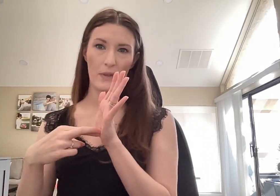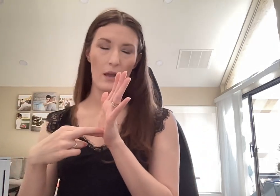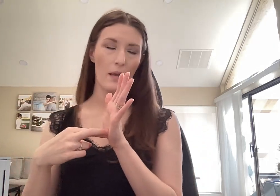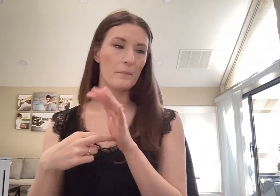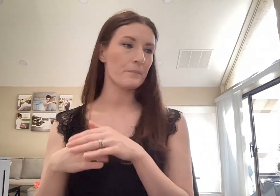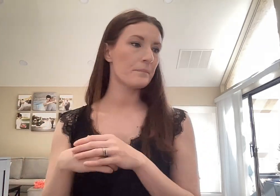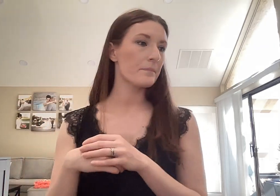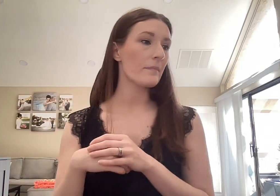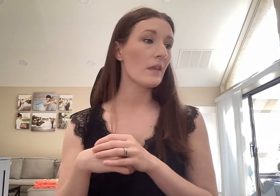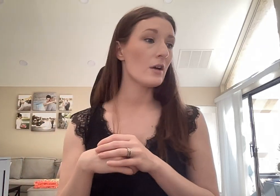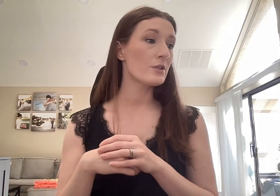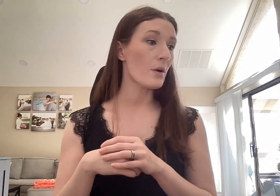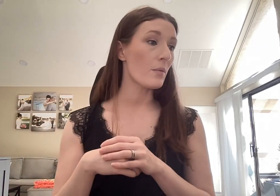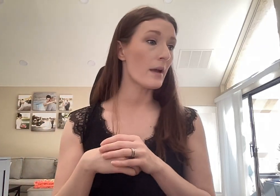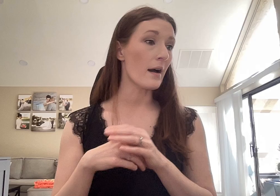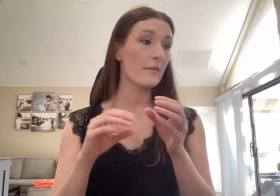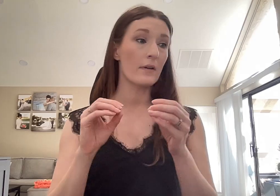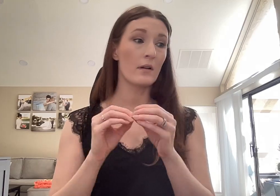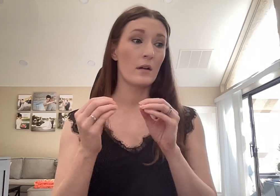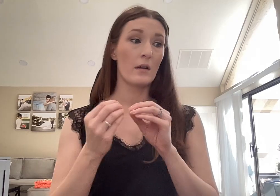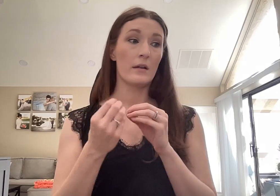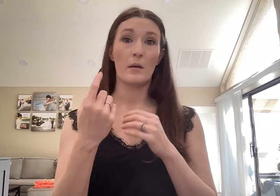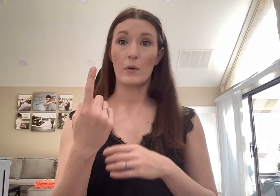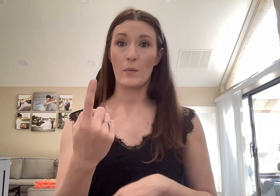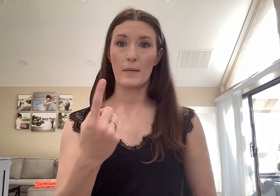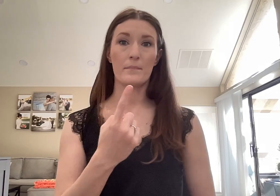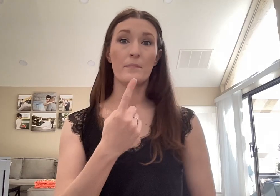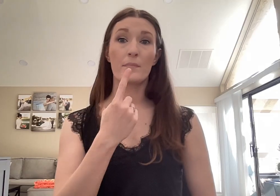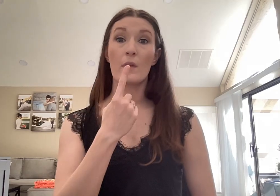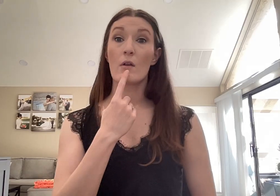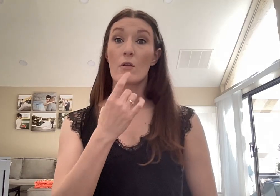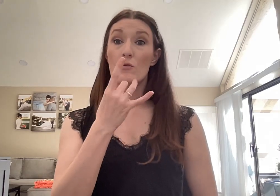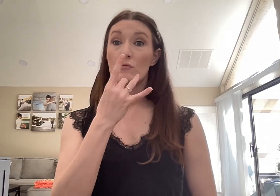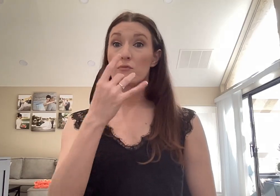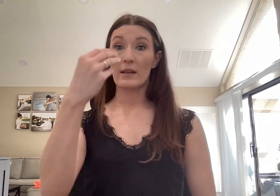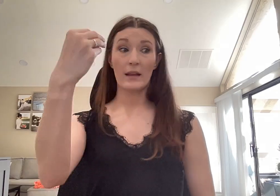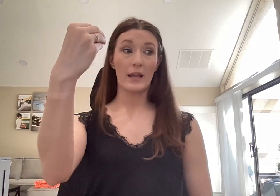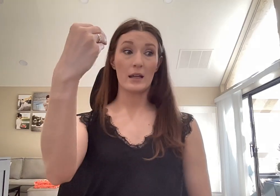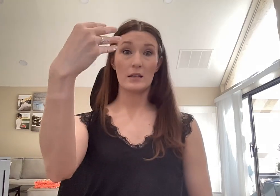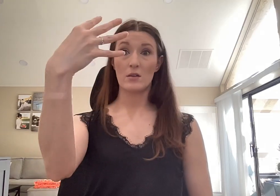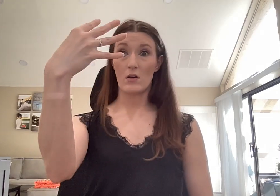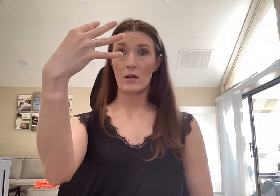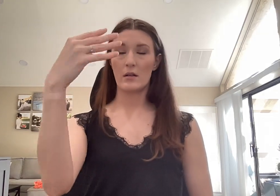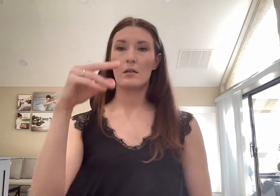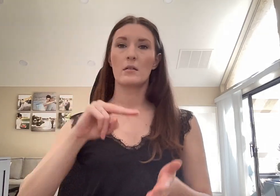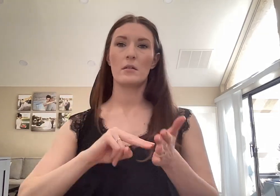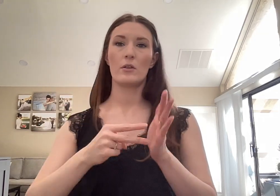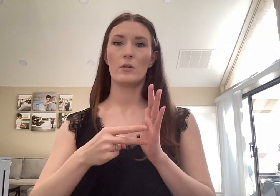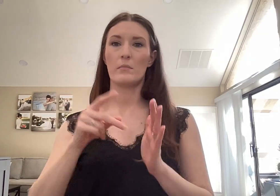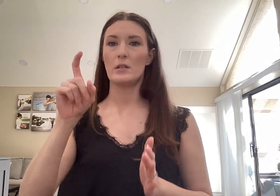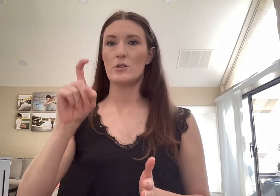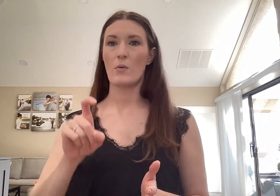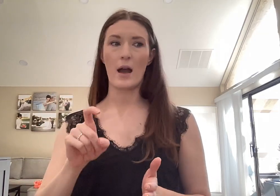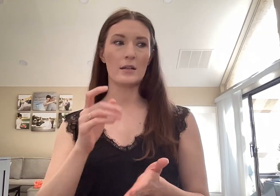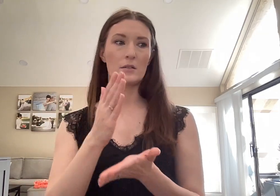Okay? So we have number 1. Red light is on, means you has to